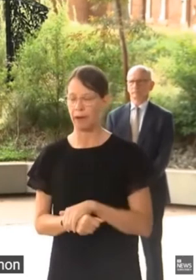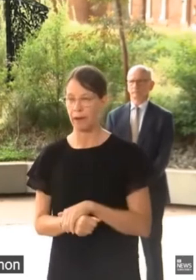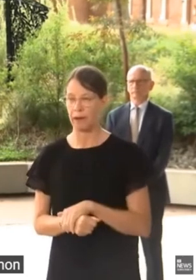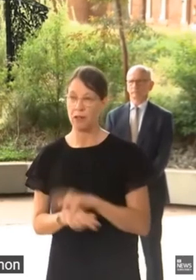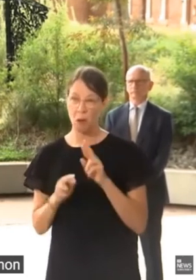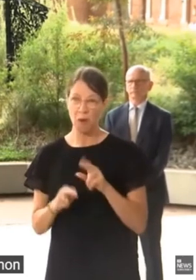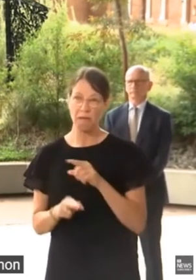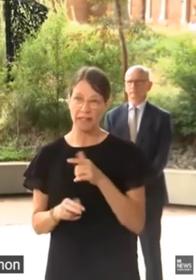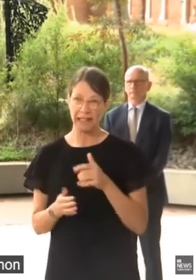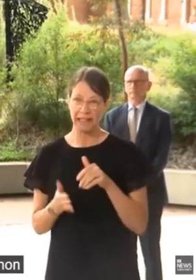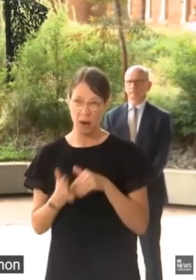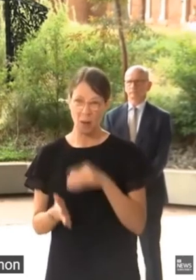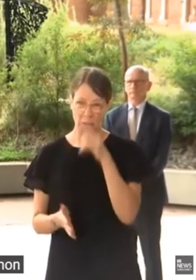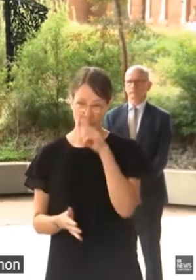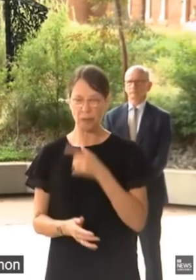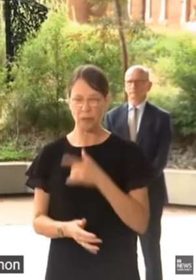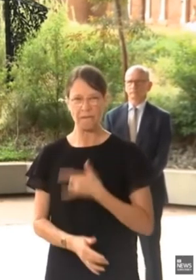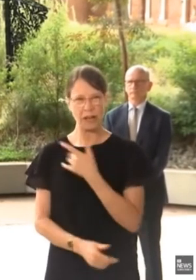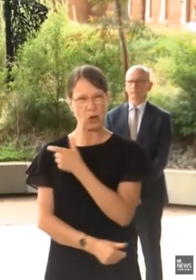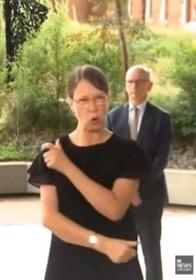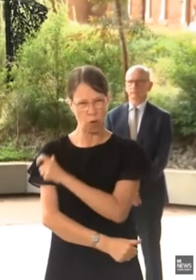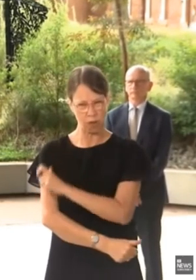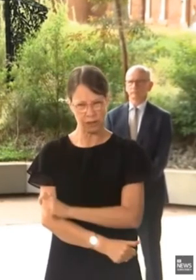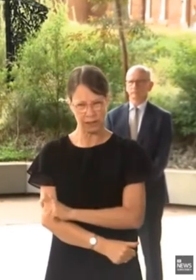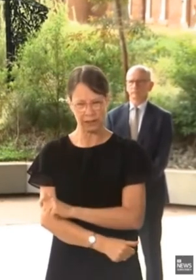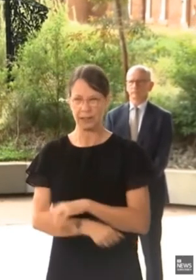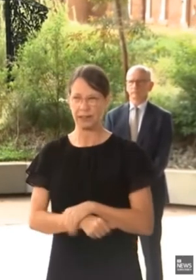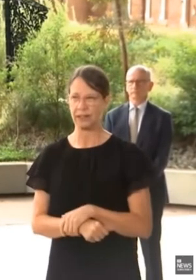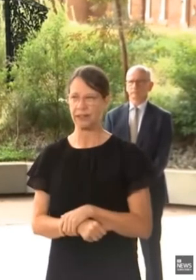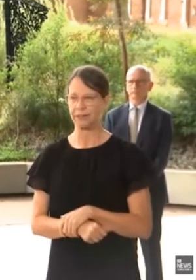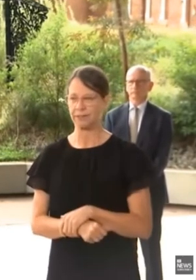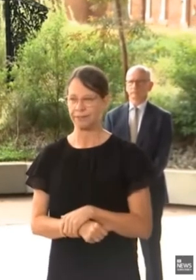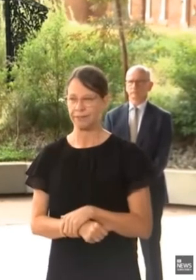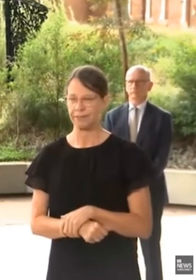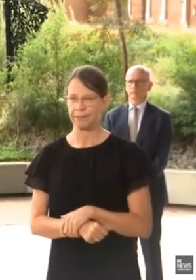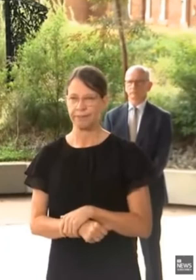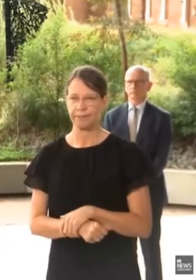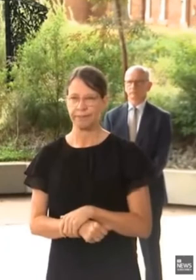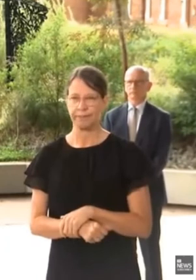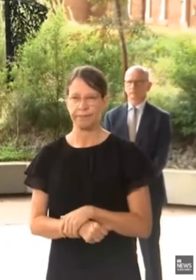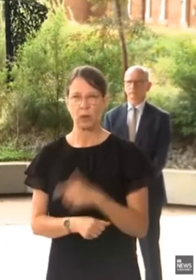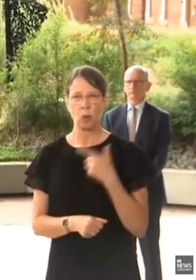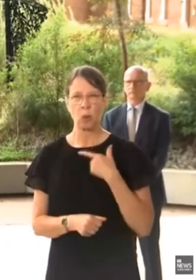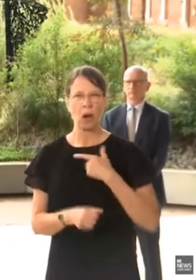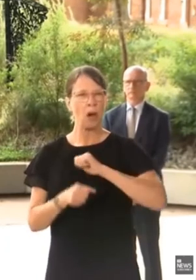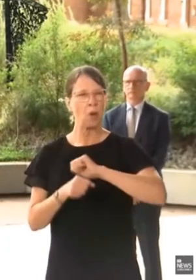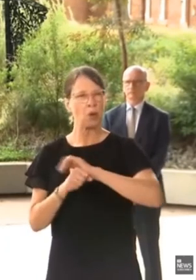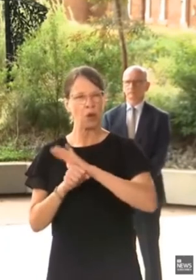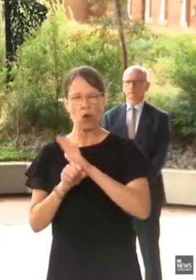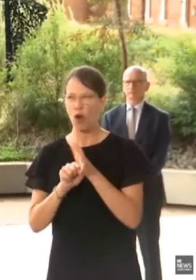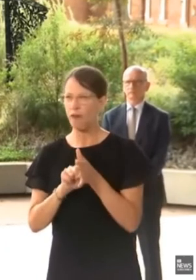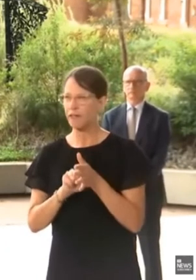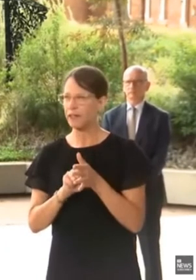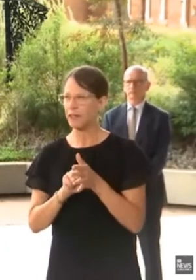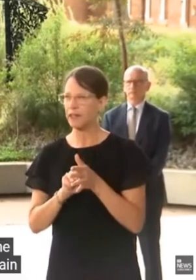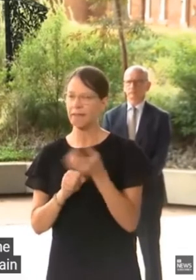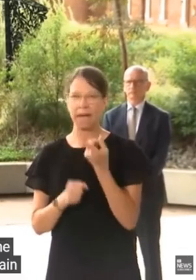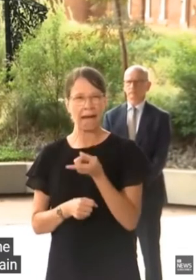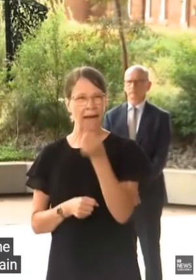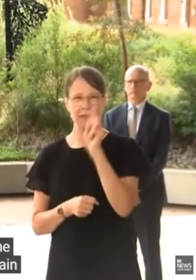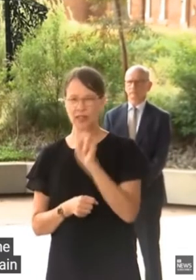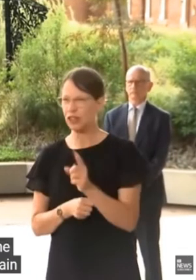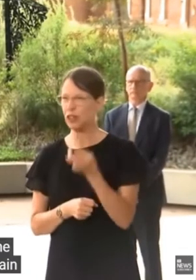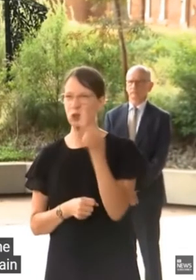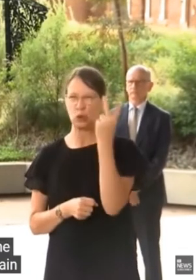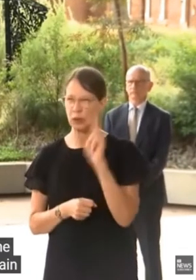pandemic over the last 2 years that in the main it's very easier in media reporting